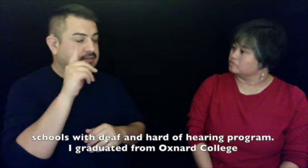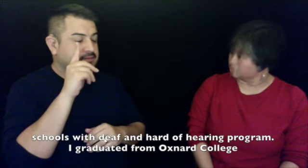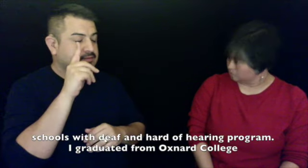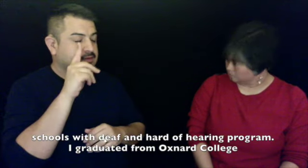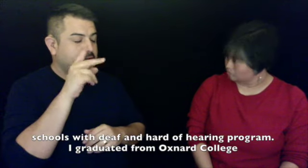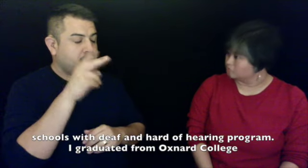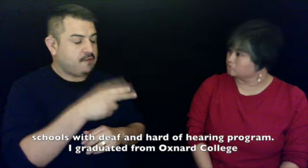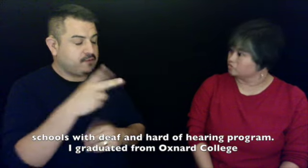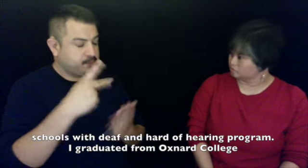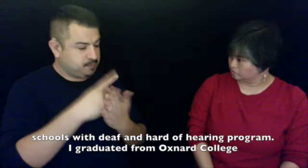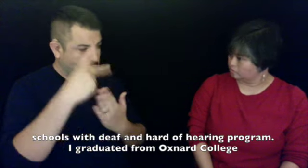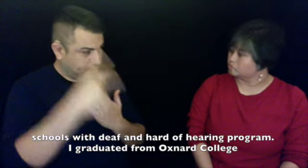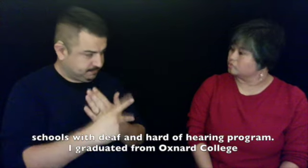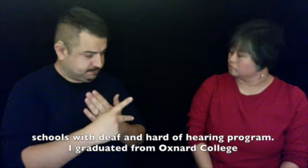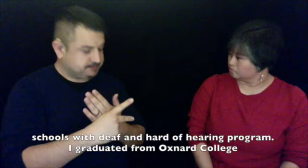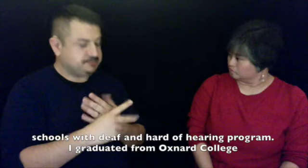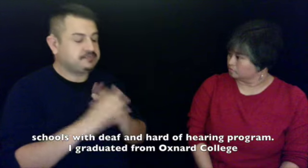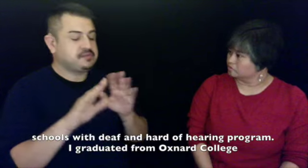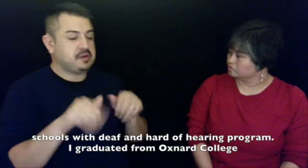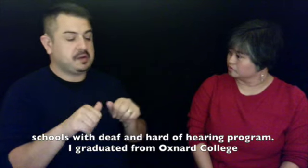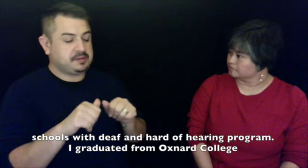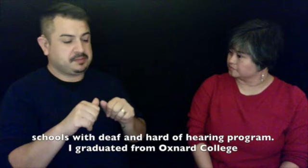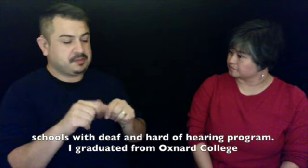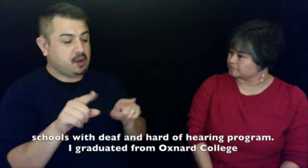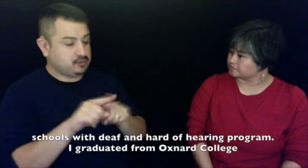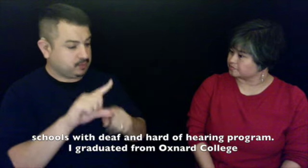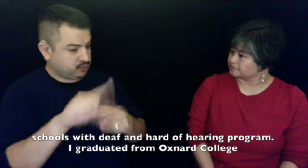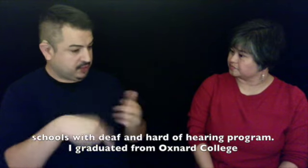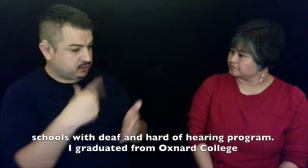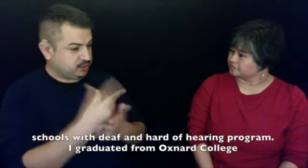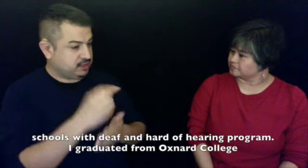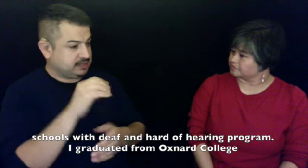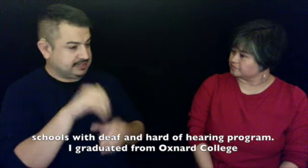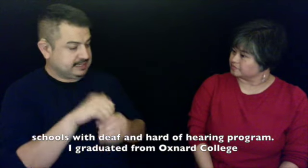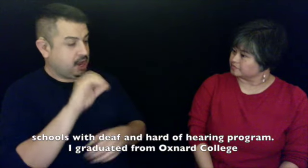Schools with deaf and hard of hearing program. I graduated from Oxnard College